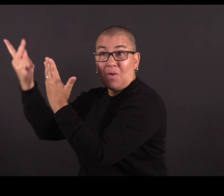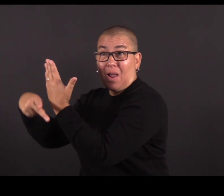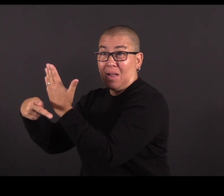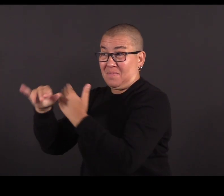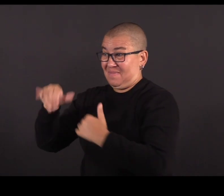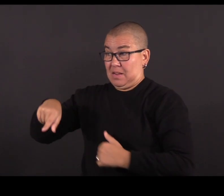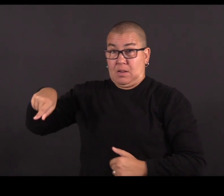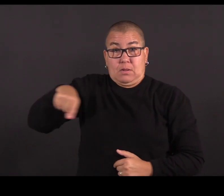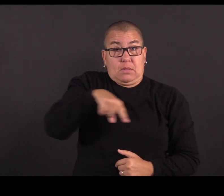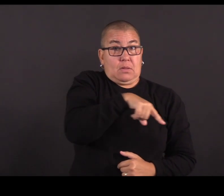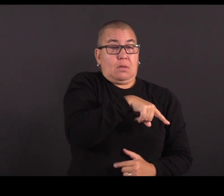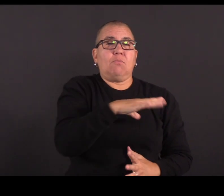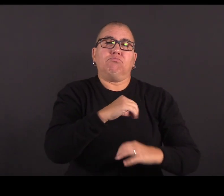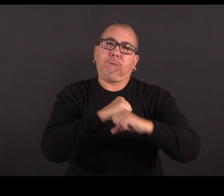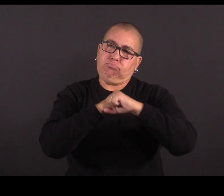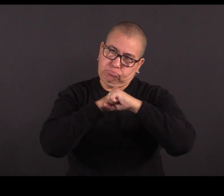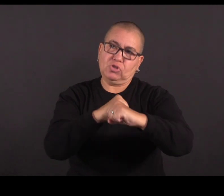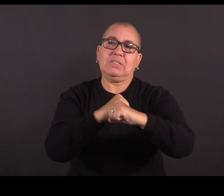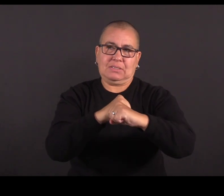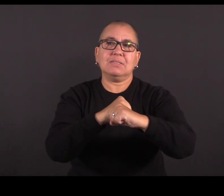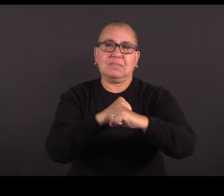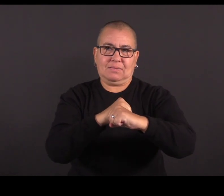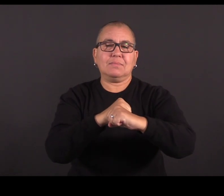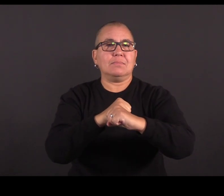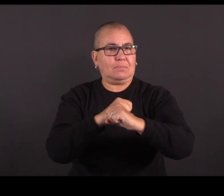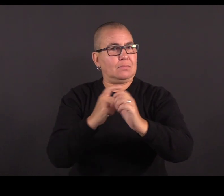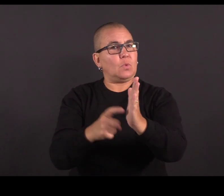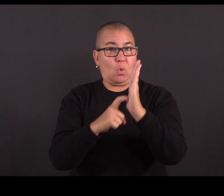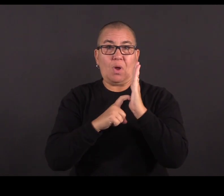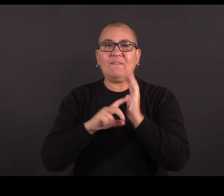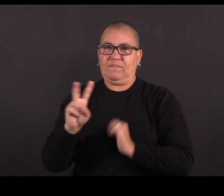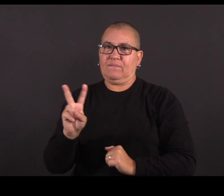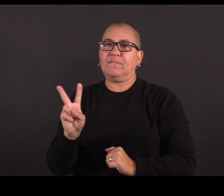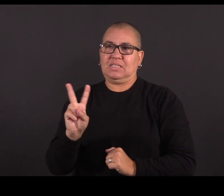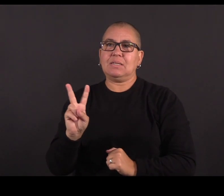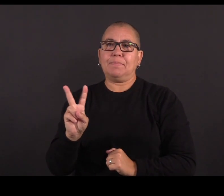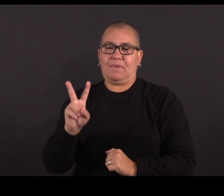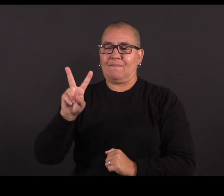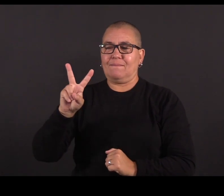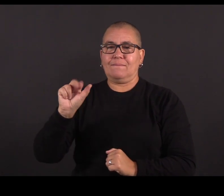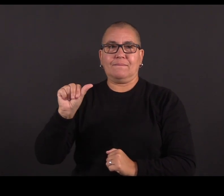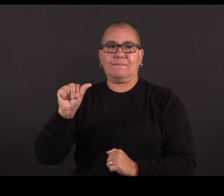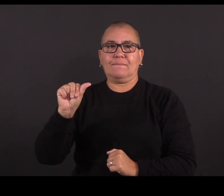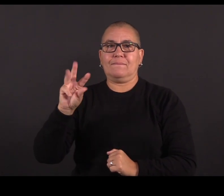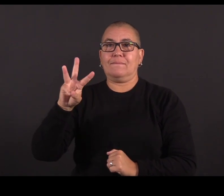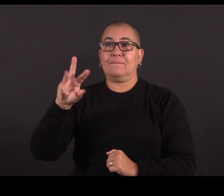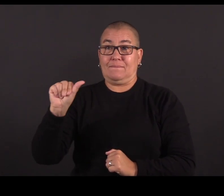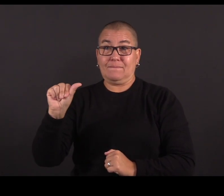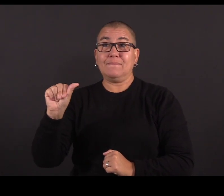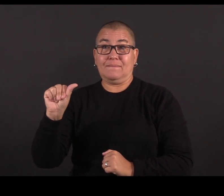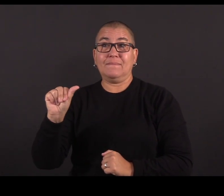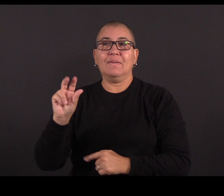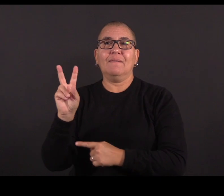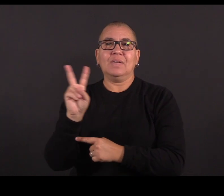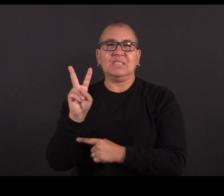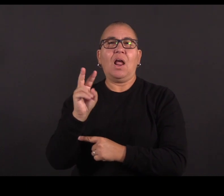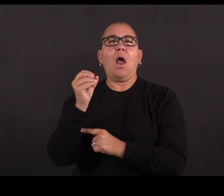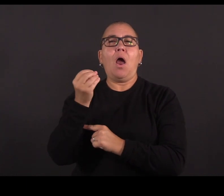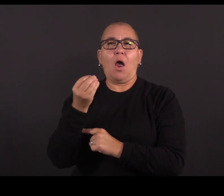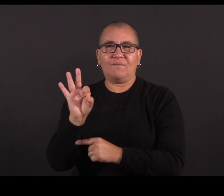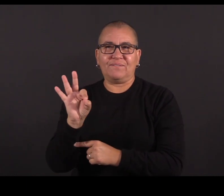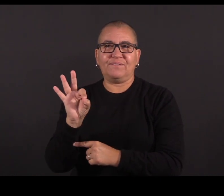afforded victims of violence through the Violence Against Women Act, or VAWA. And some of these protections